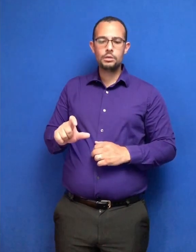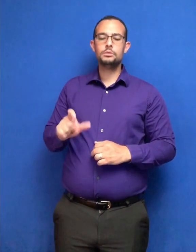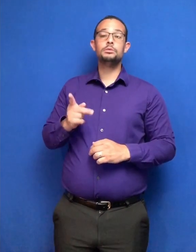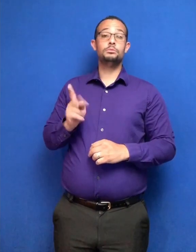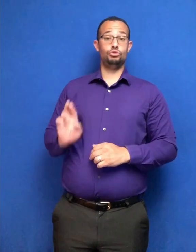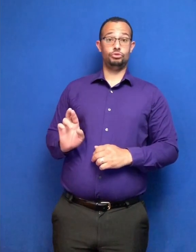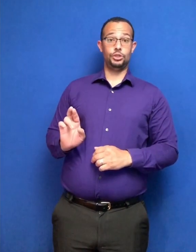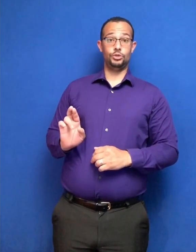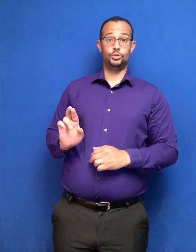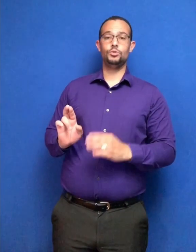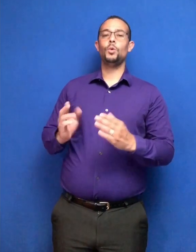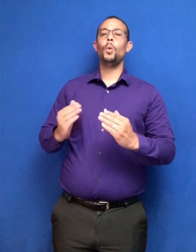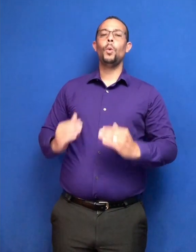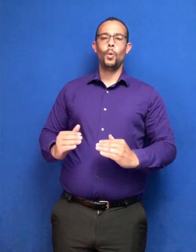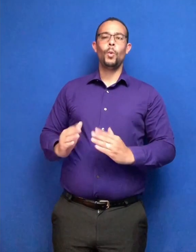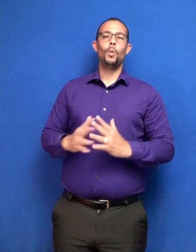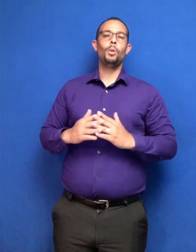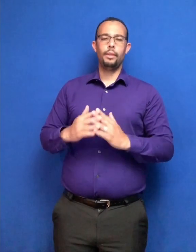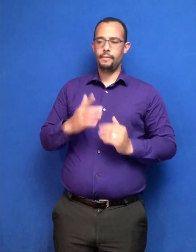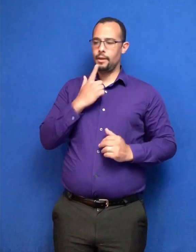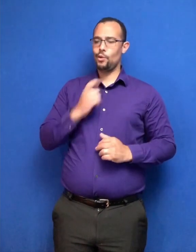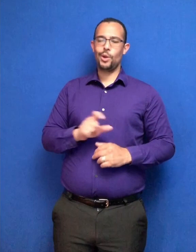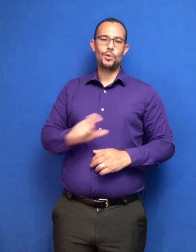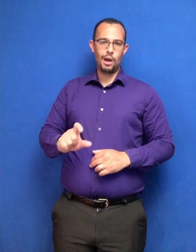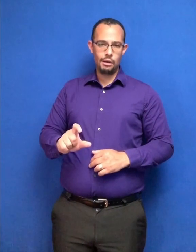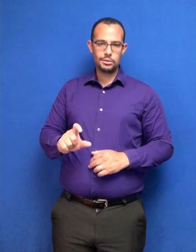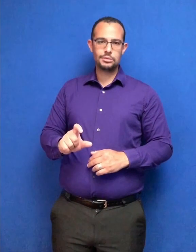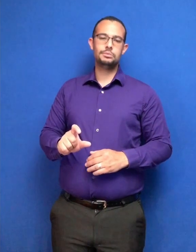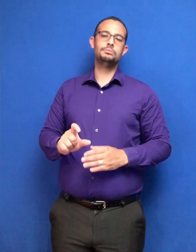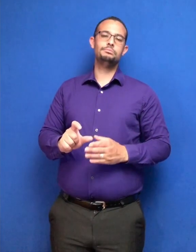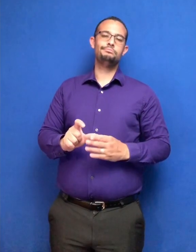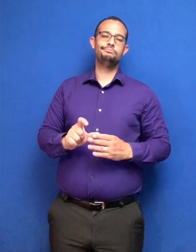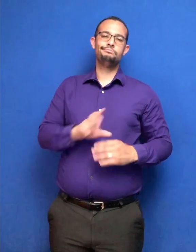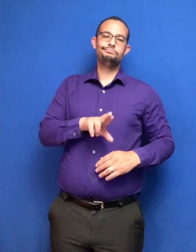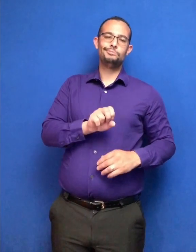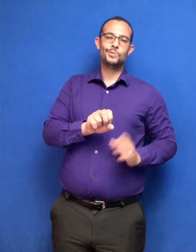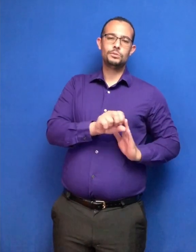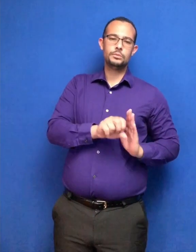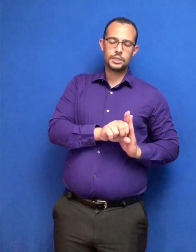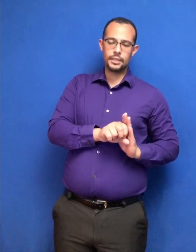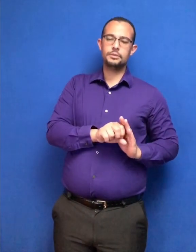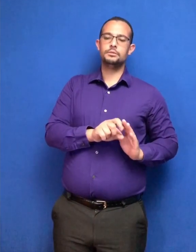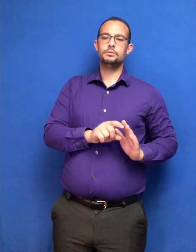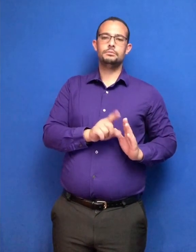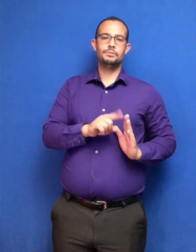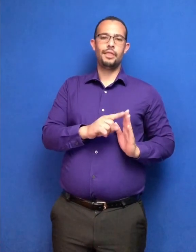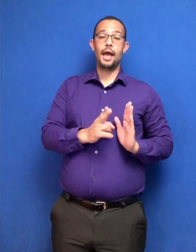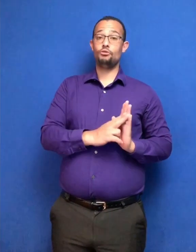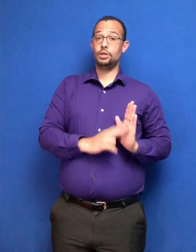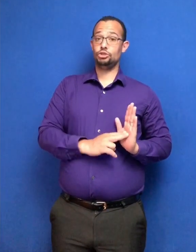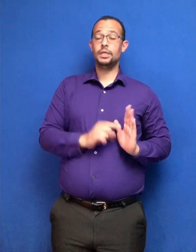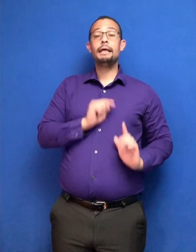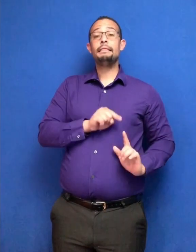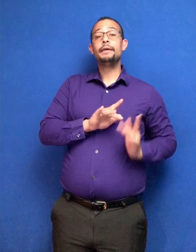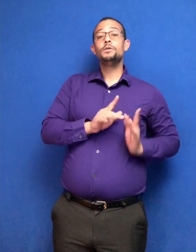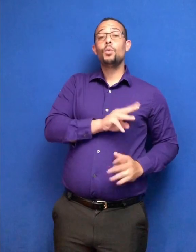Puerto Rico chapter, and then on state side, American Red Cross Registry, Safe and Well.